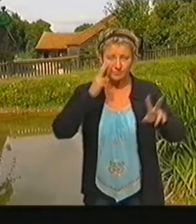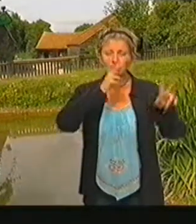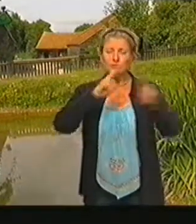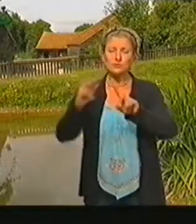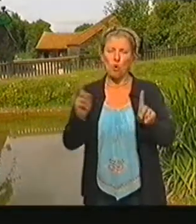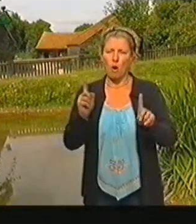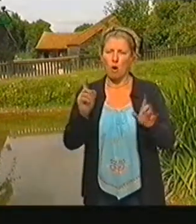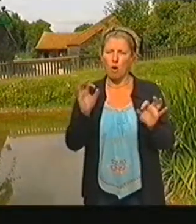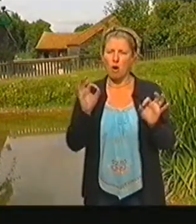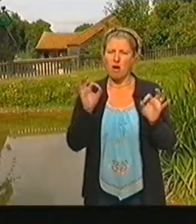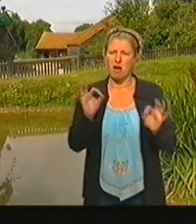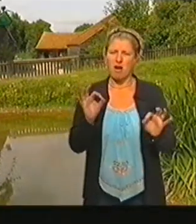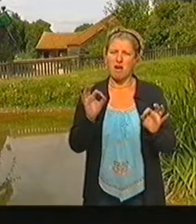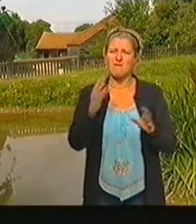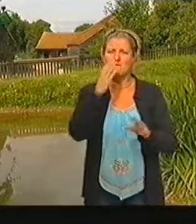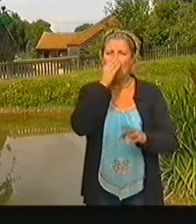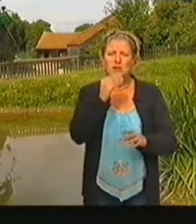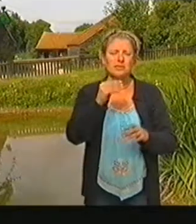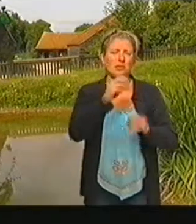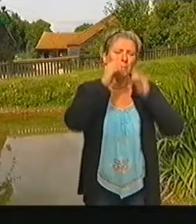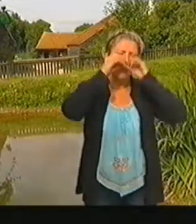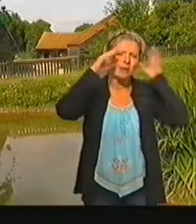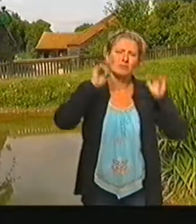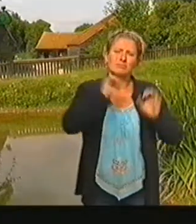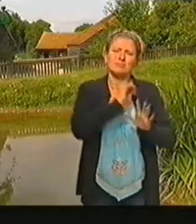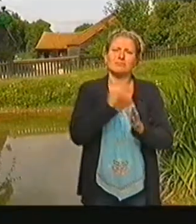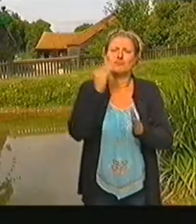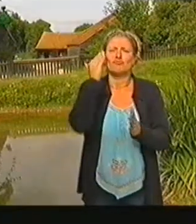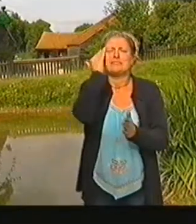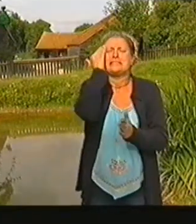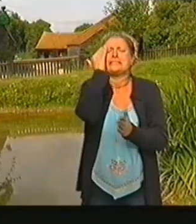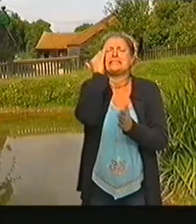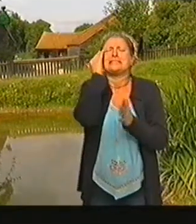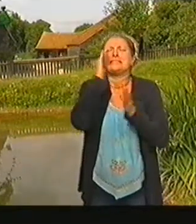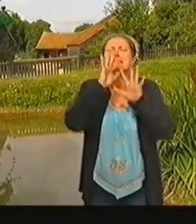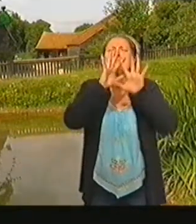speak, for what they now saw was a kind of fox's dream, a